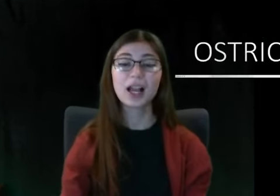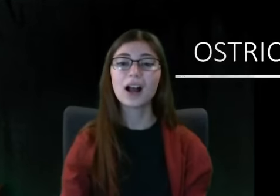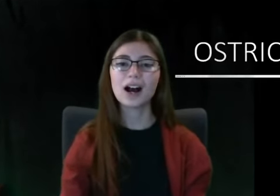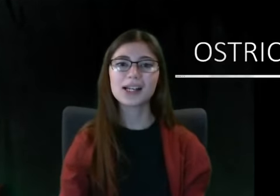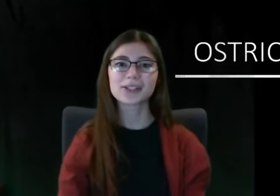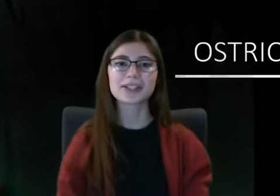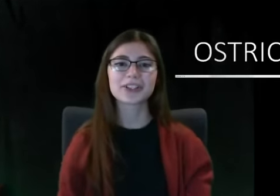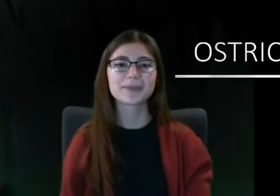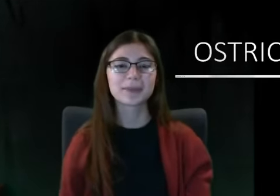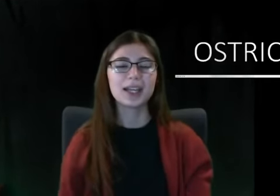Ostrich.